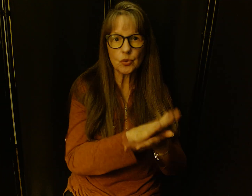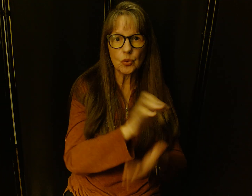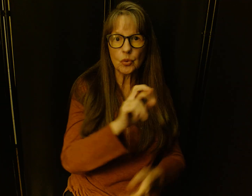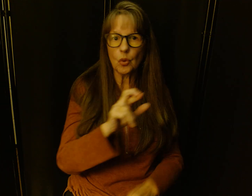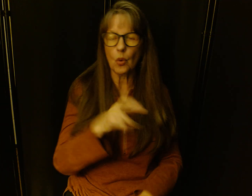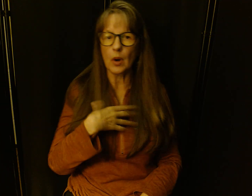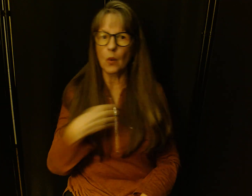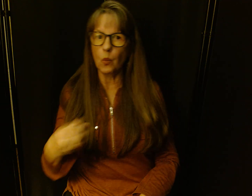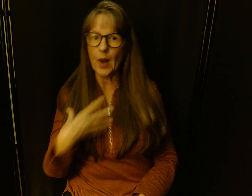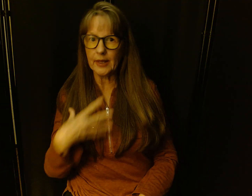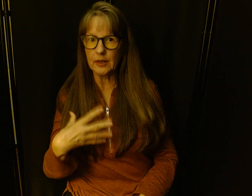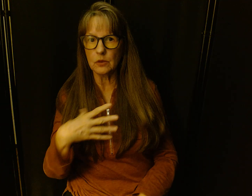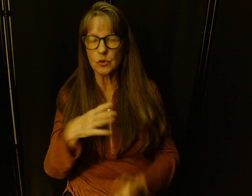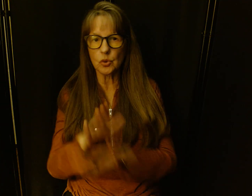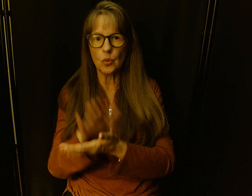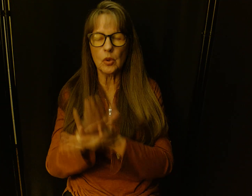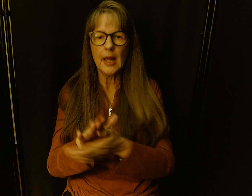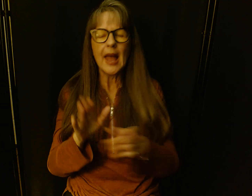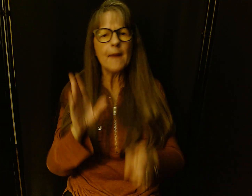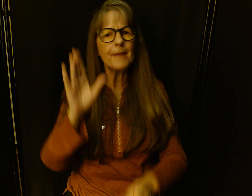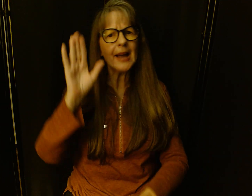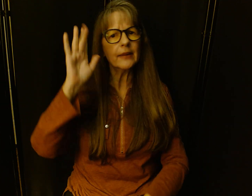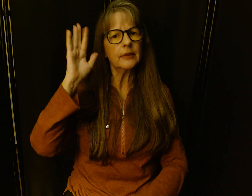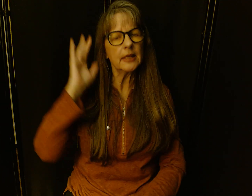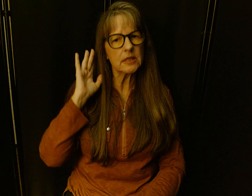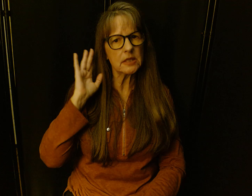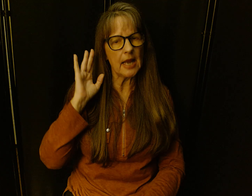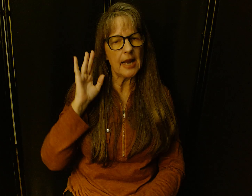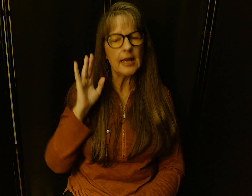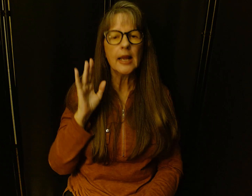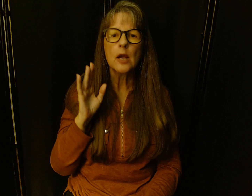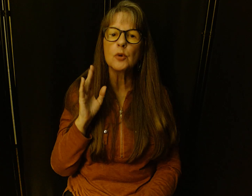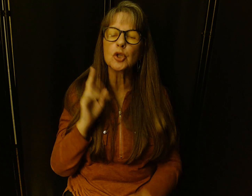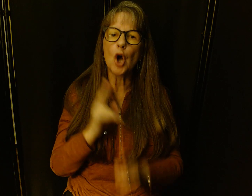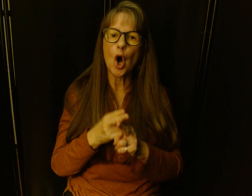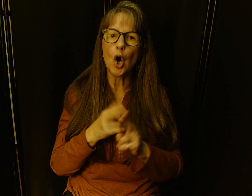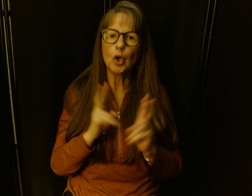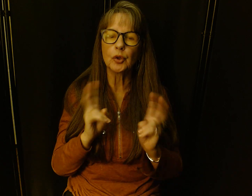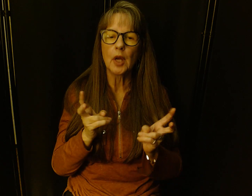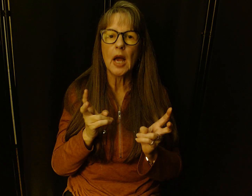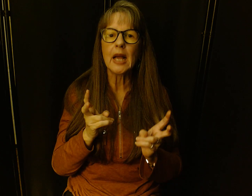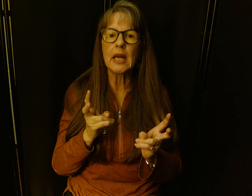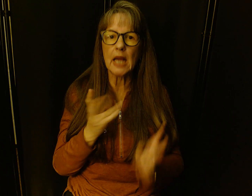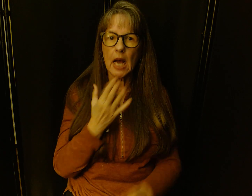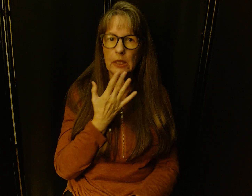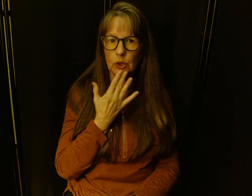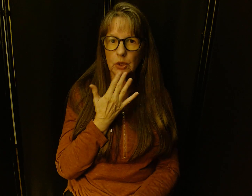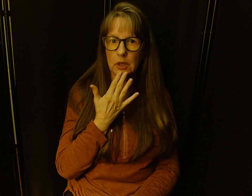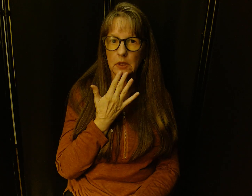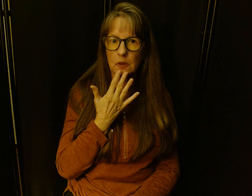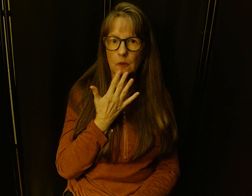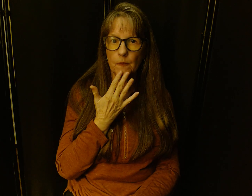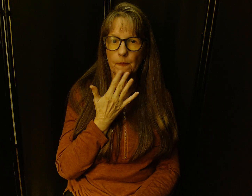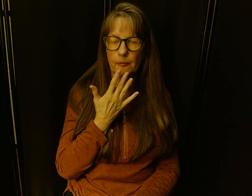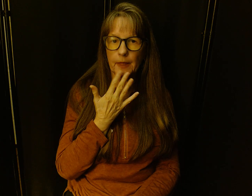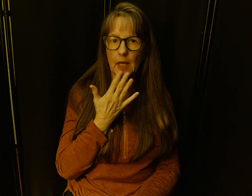school or a white school. And back in his day, it was called colored.